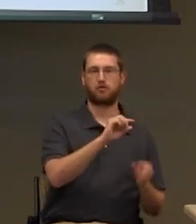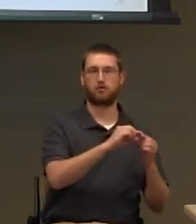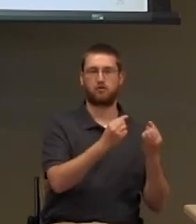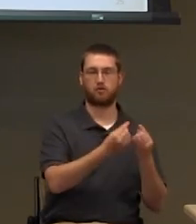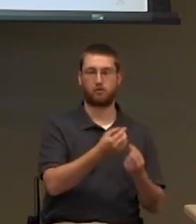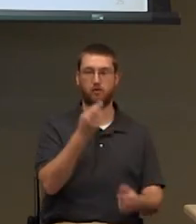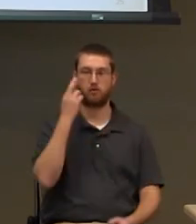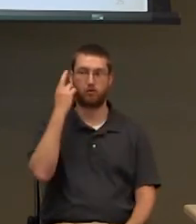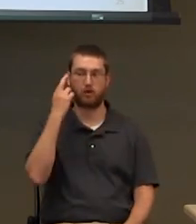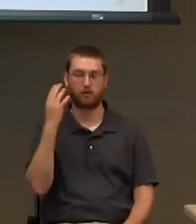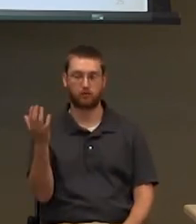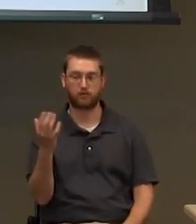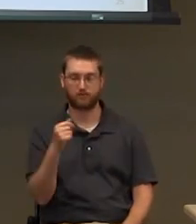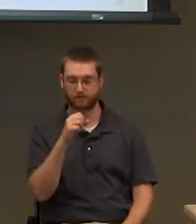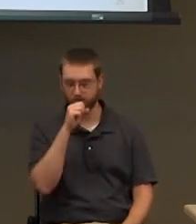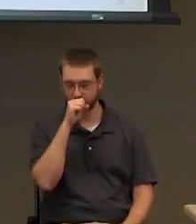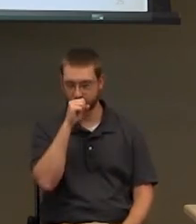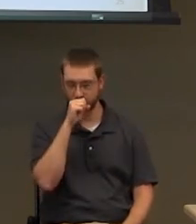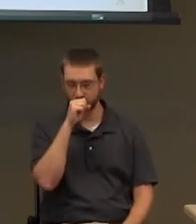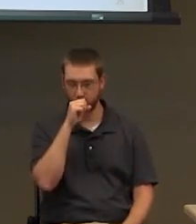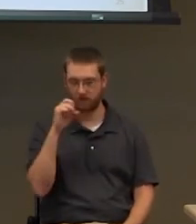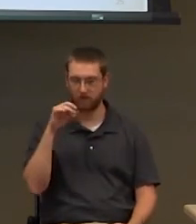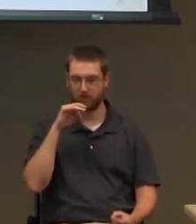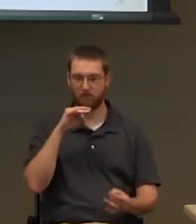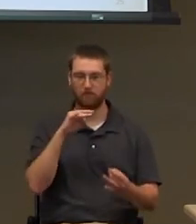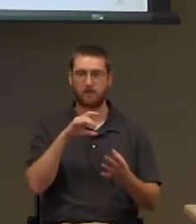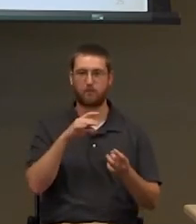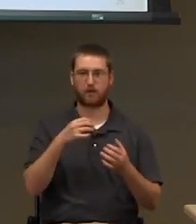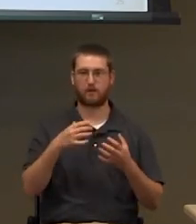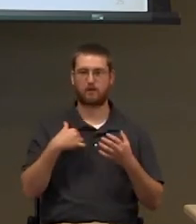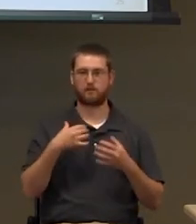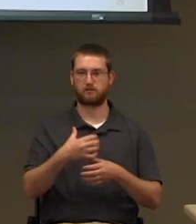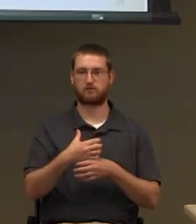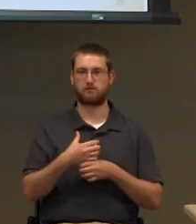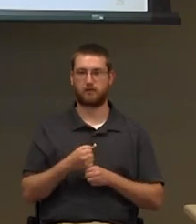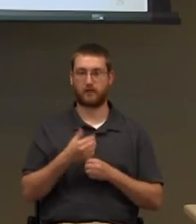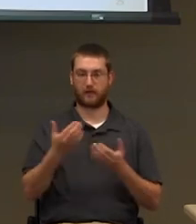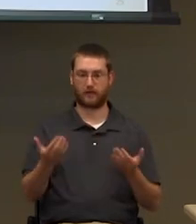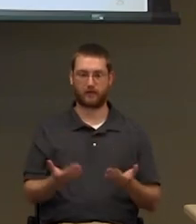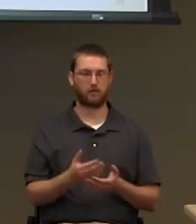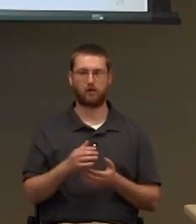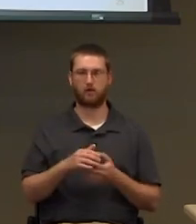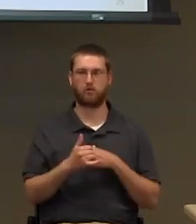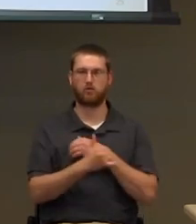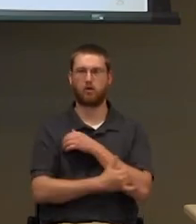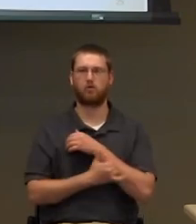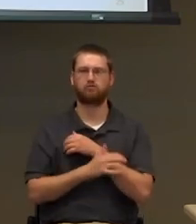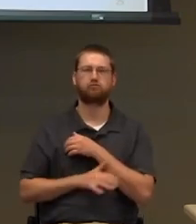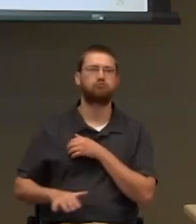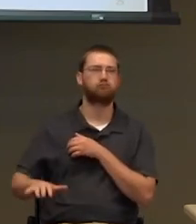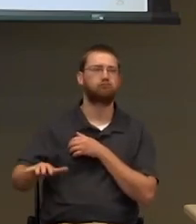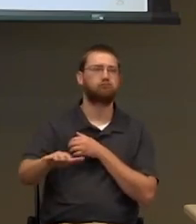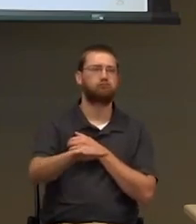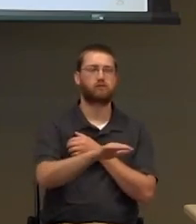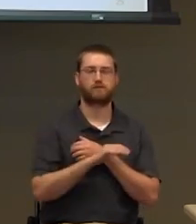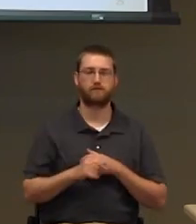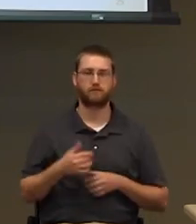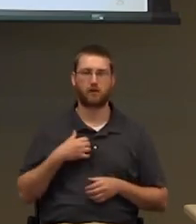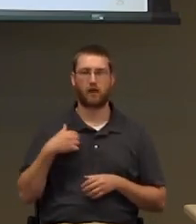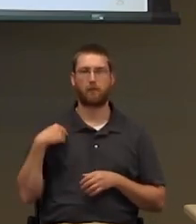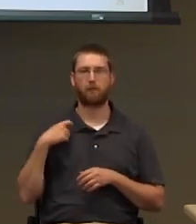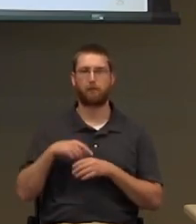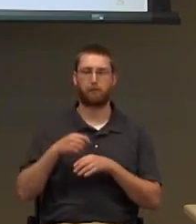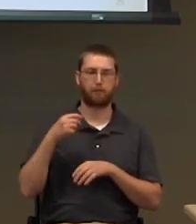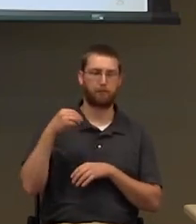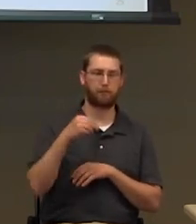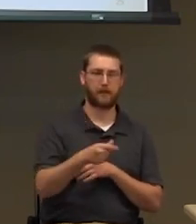reality is, the feedback I get, not just from here, but from around the country, when I do this at work is, I pay my